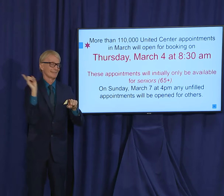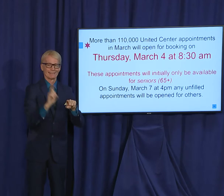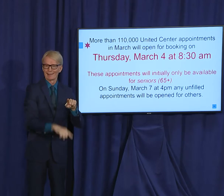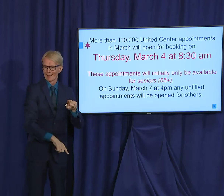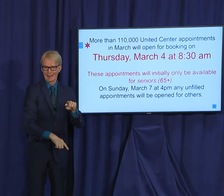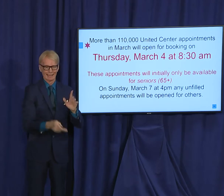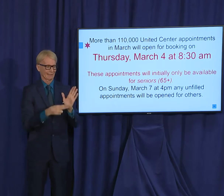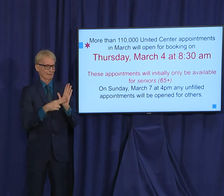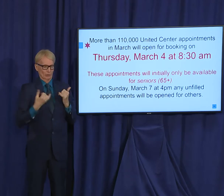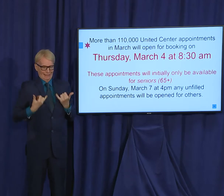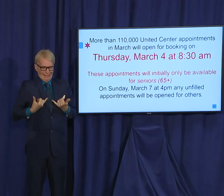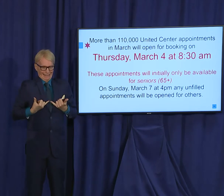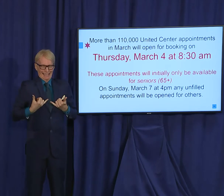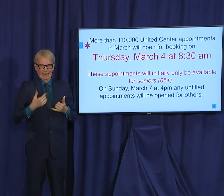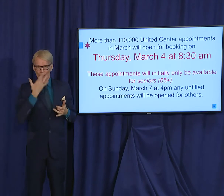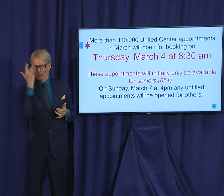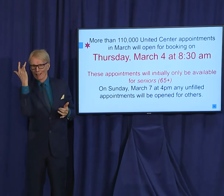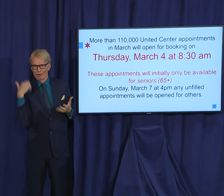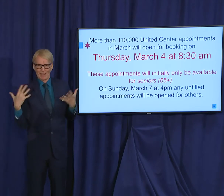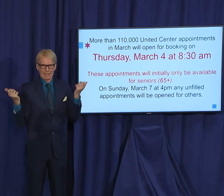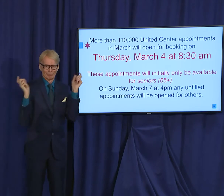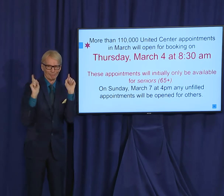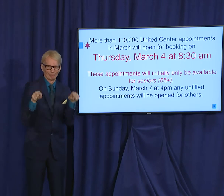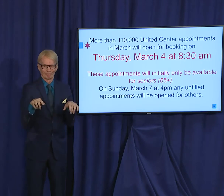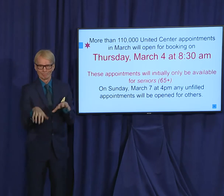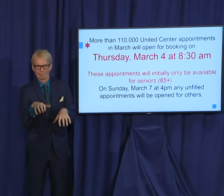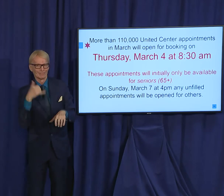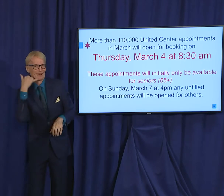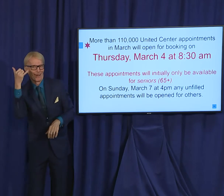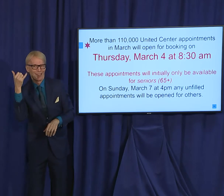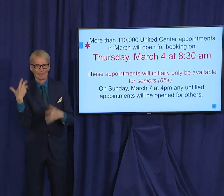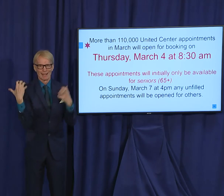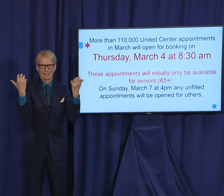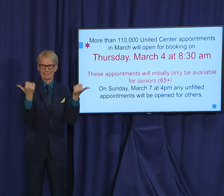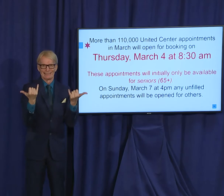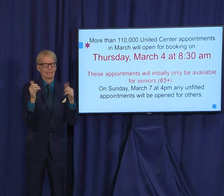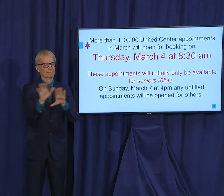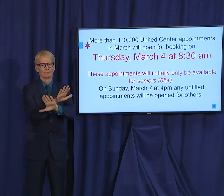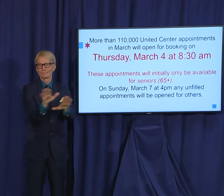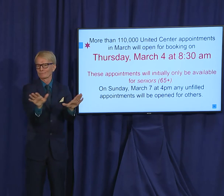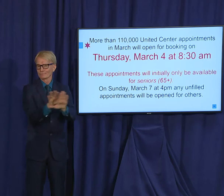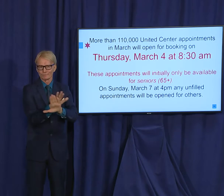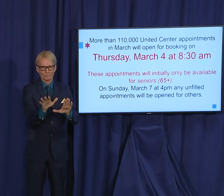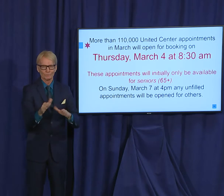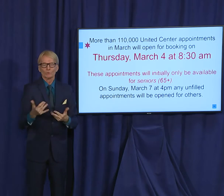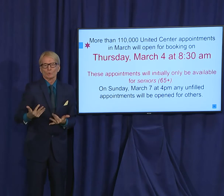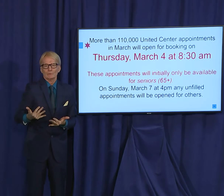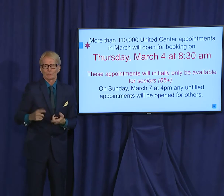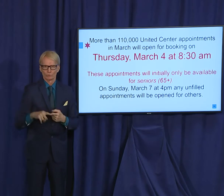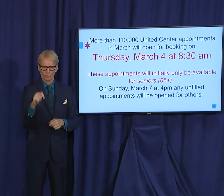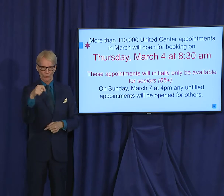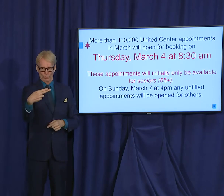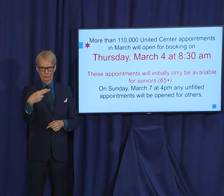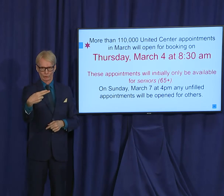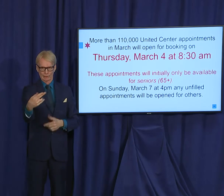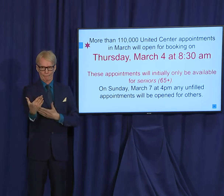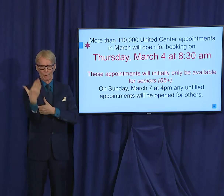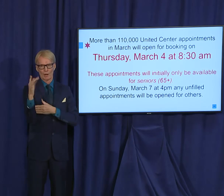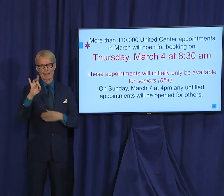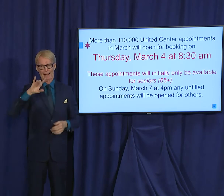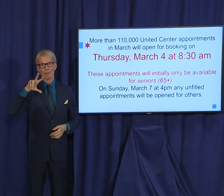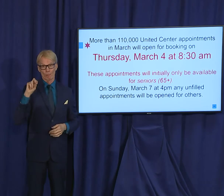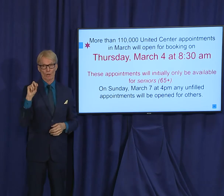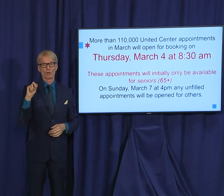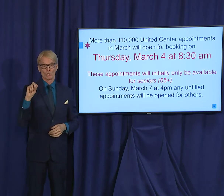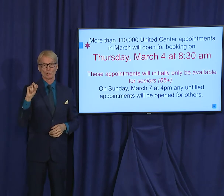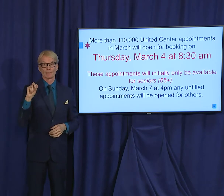up for this today. You cannot call this number today. You cannot register today. Starting Thursday at 8:30 a.m.,